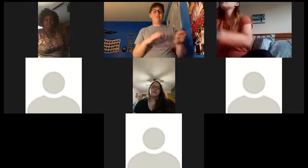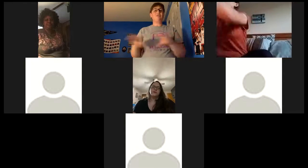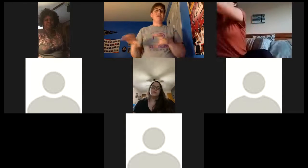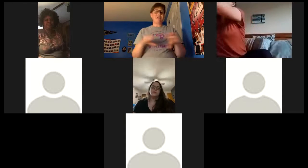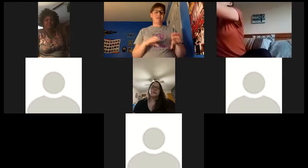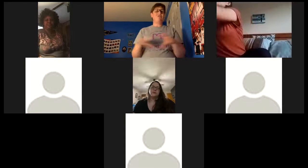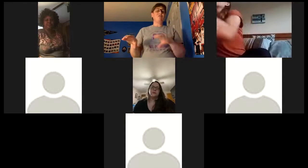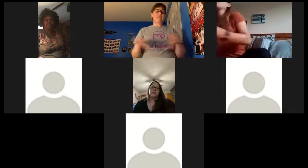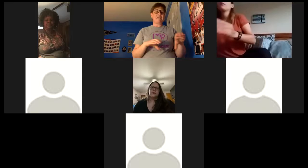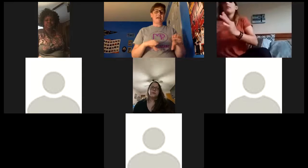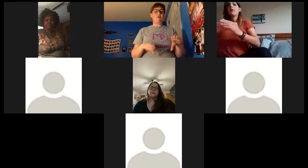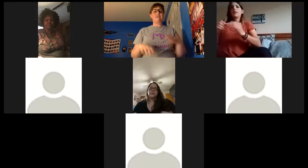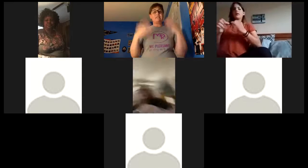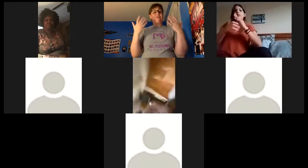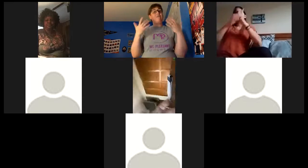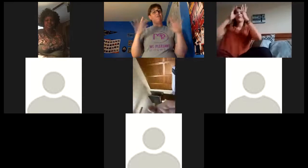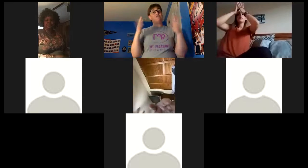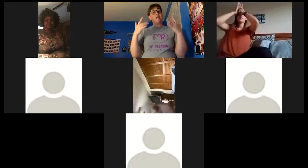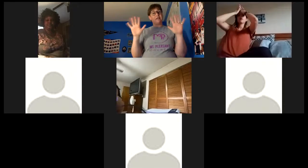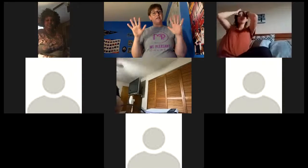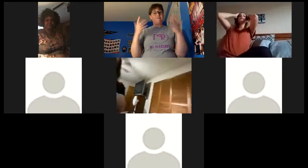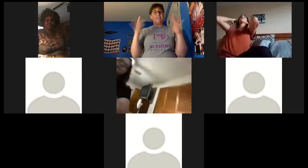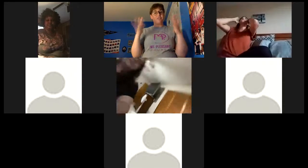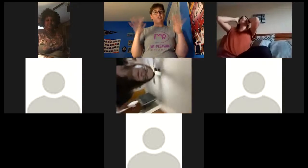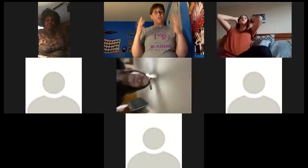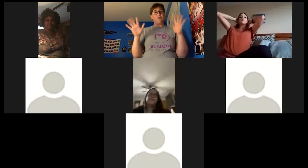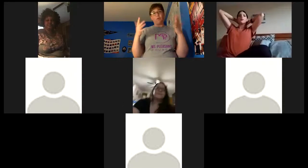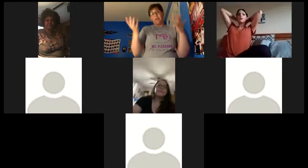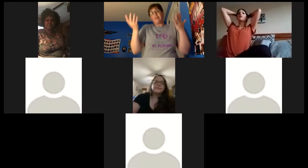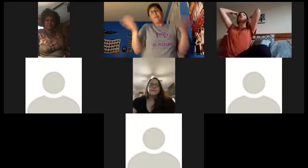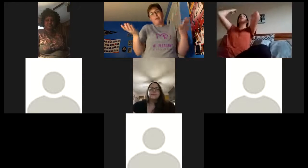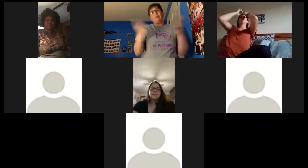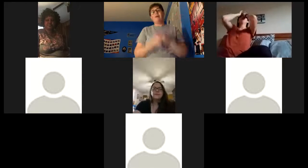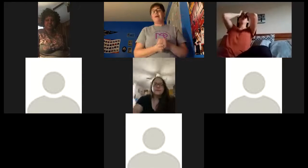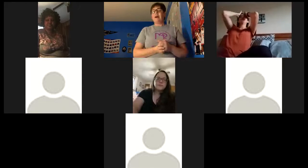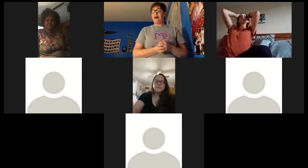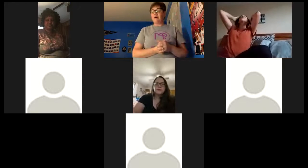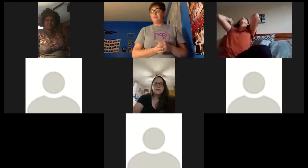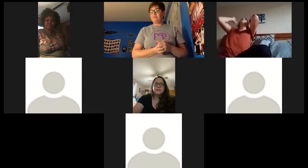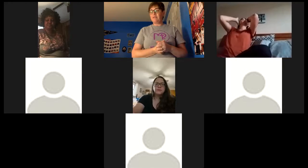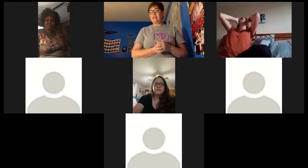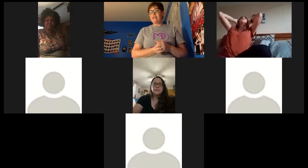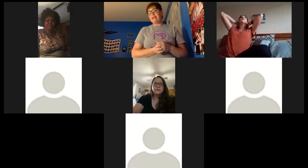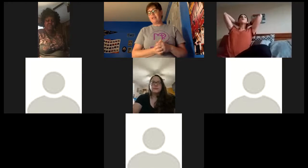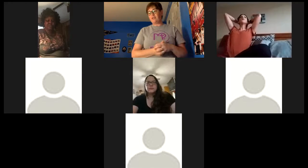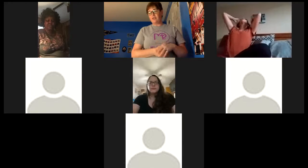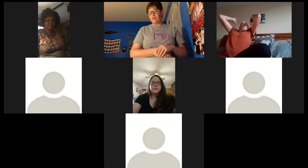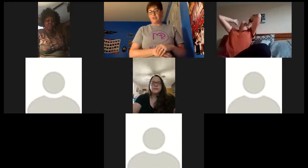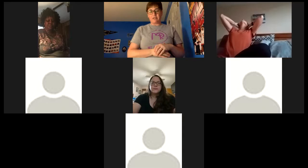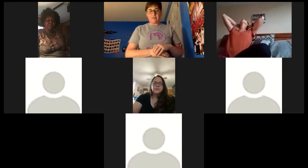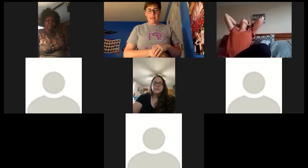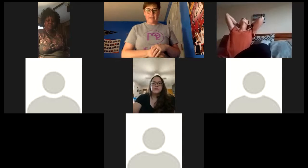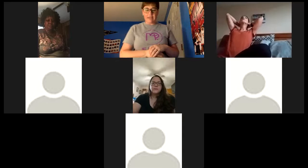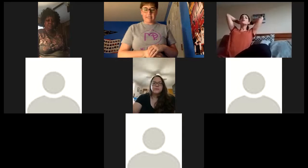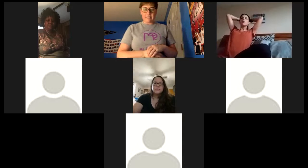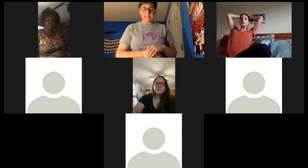So have you done, if you want to say it that way, instead of have you done, finished your homework, you know. So I guess you could use